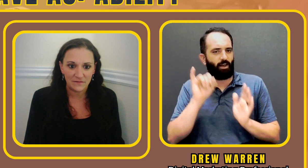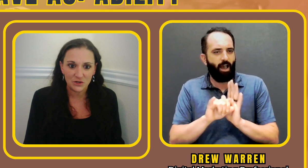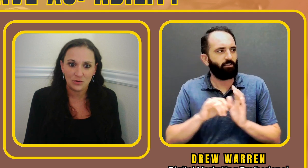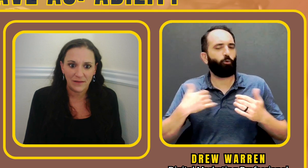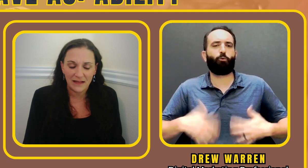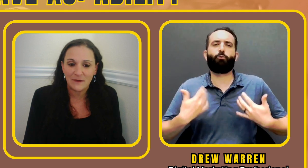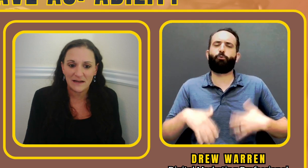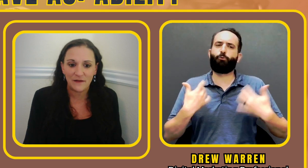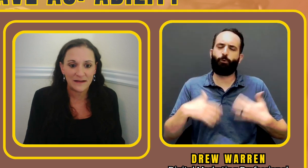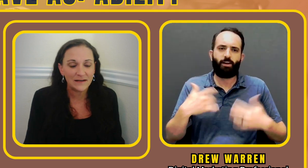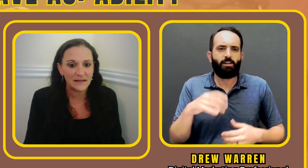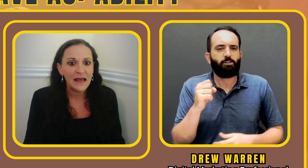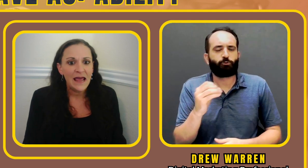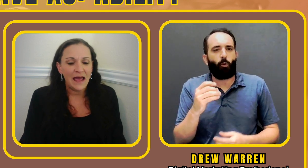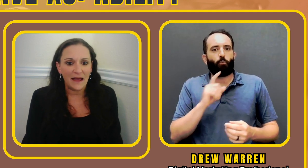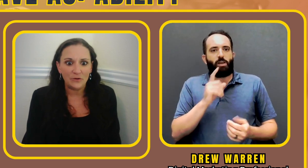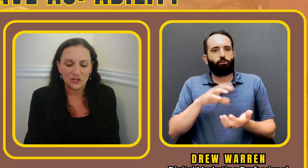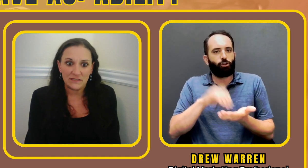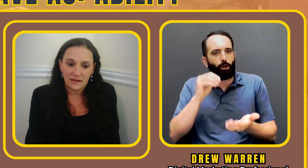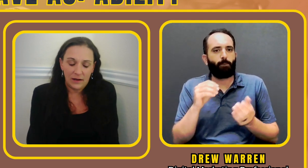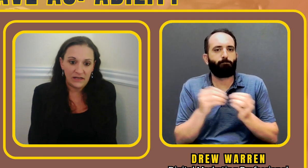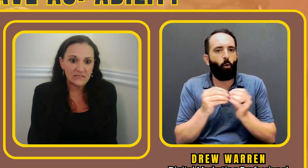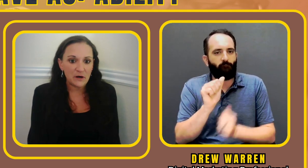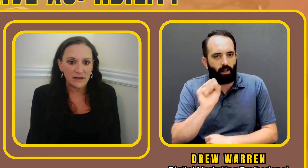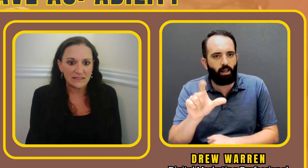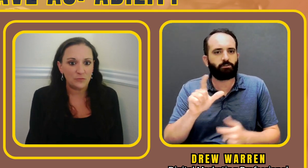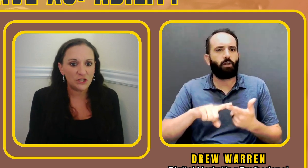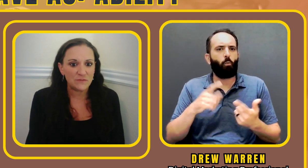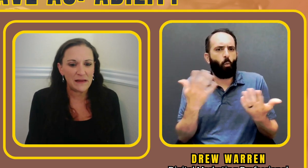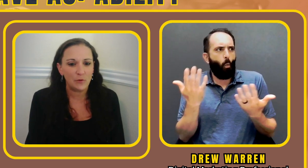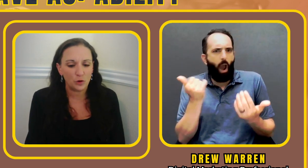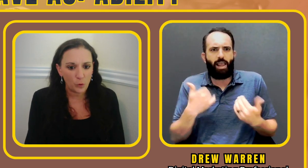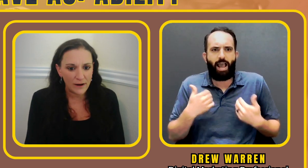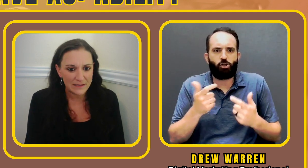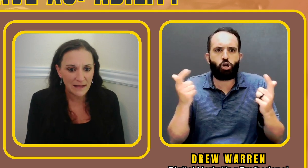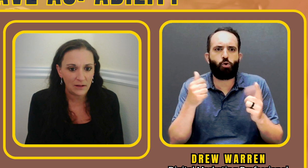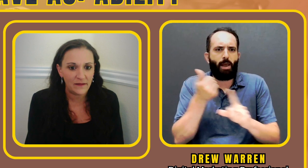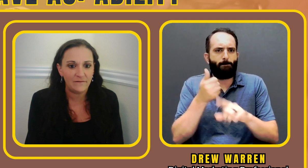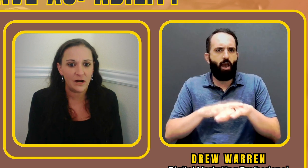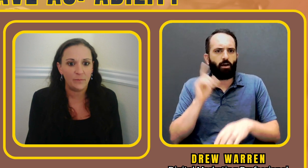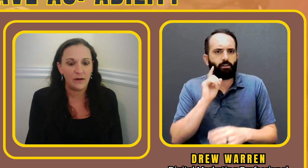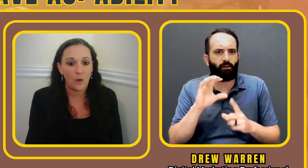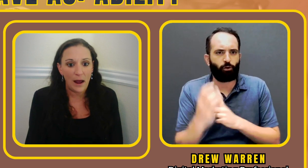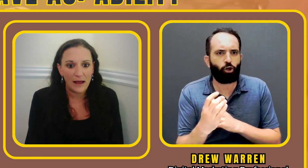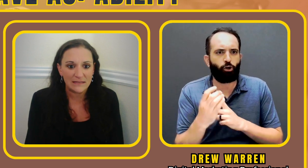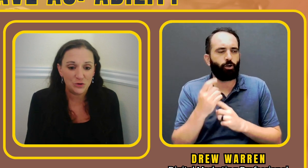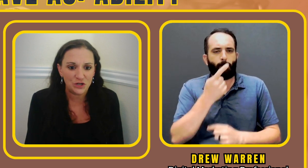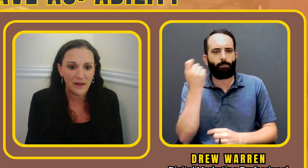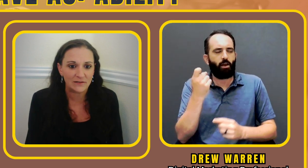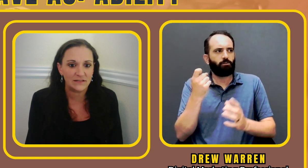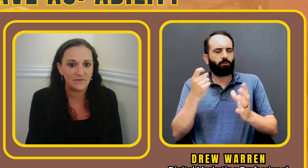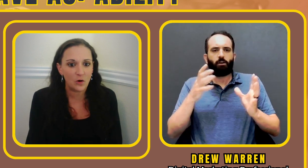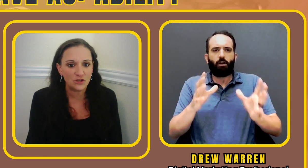deaf individual, and that's my deaf identity. And that was just an experience, and really just being able to learn more ASL in that environment and has a